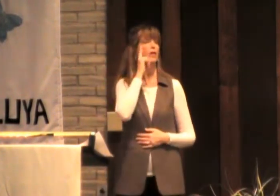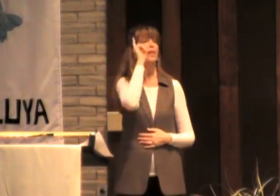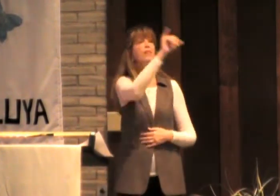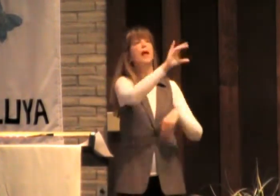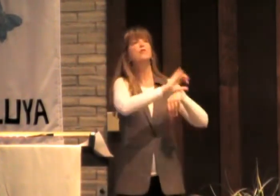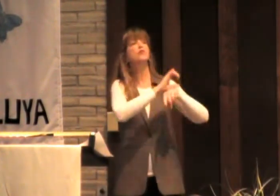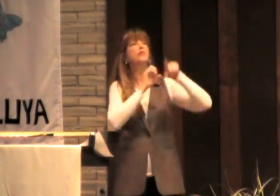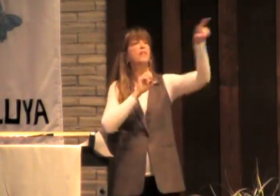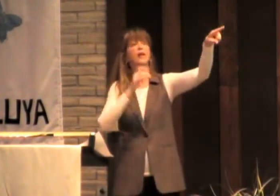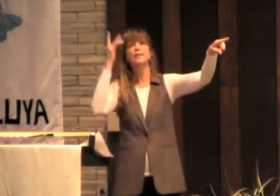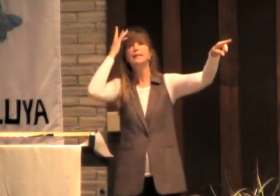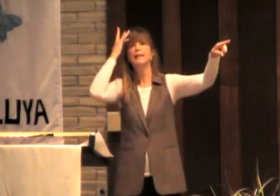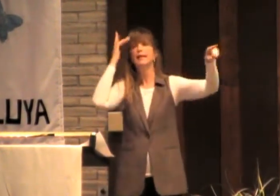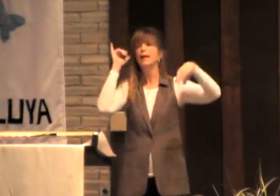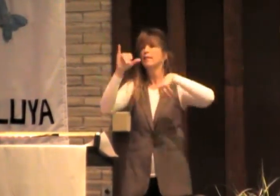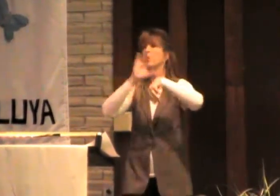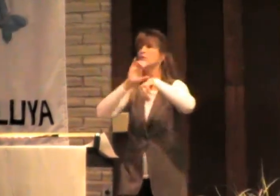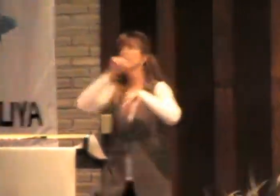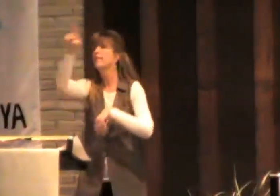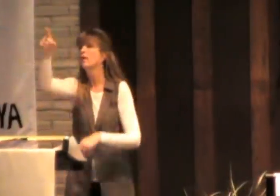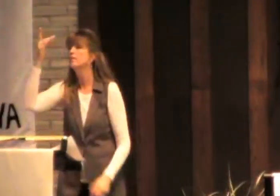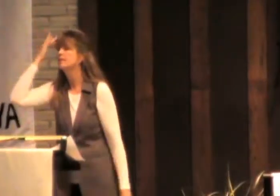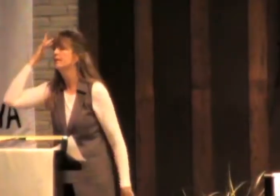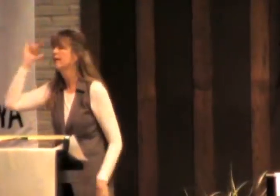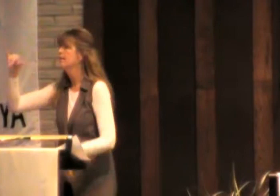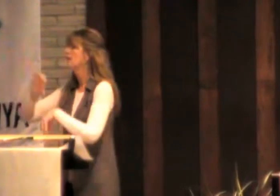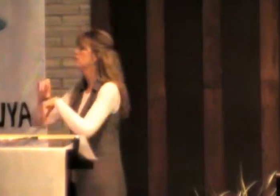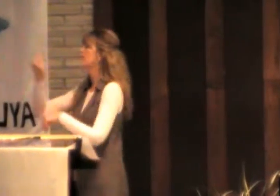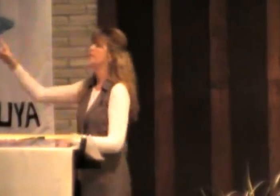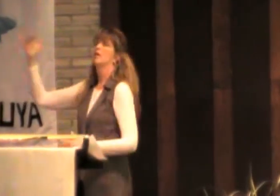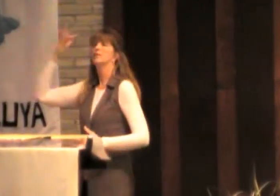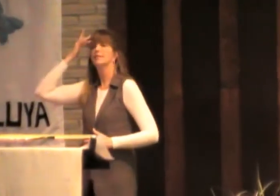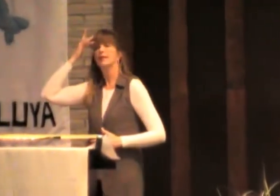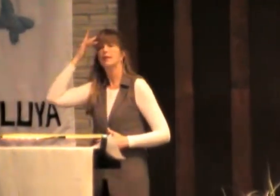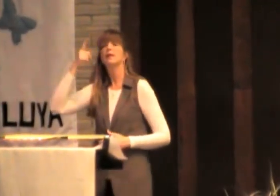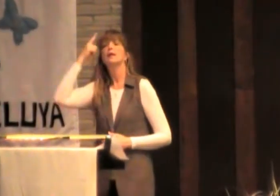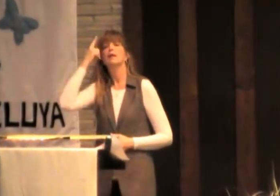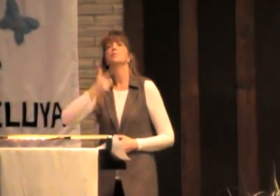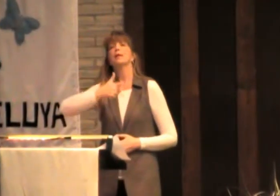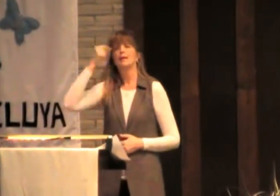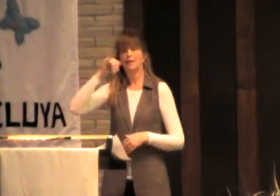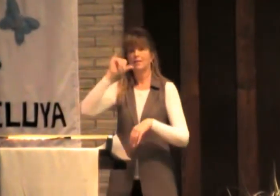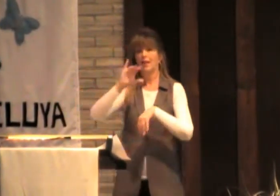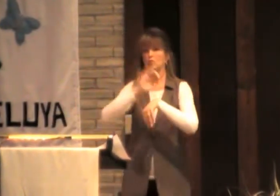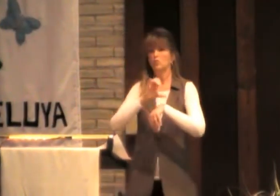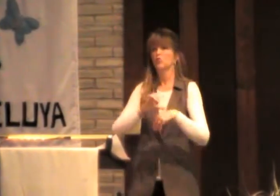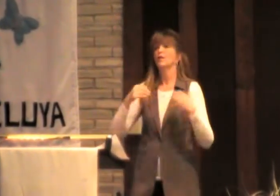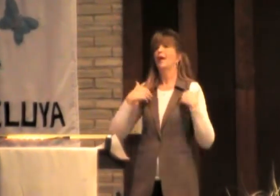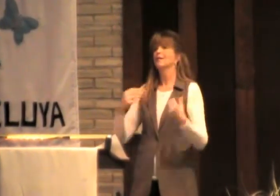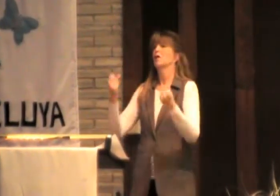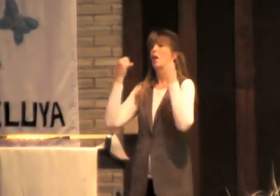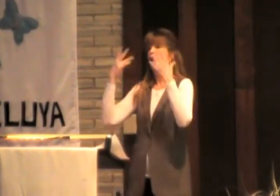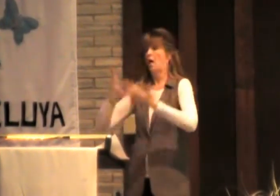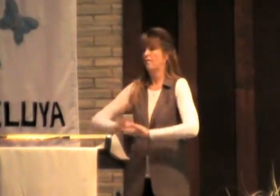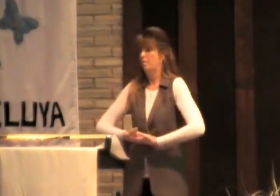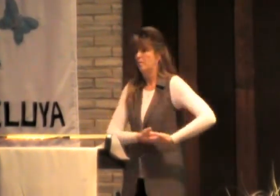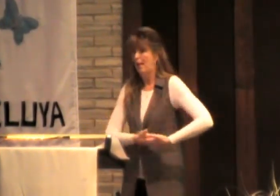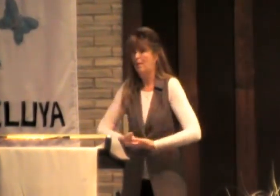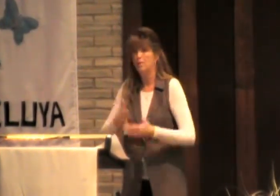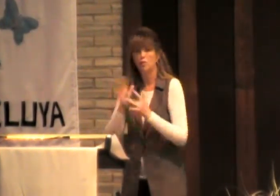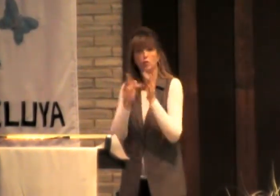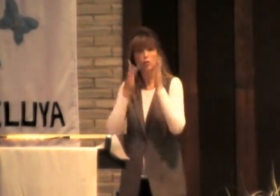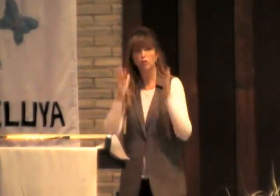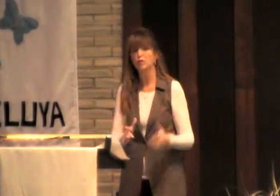So when you hear about a church that's sick, you know, different churches that are sick, it's because that church has